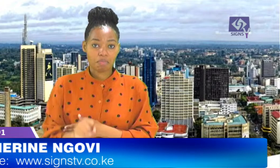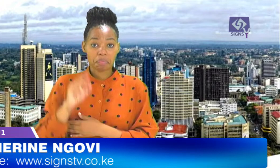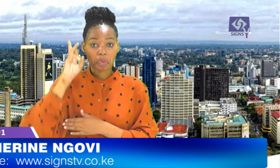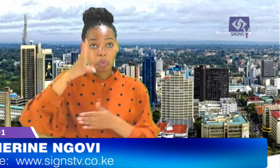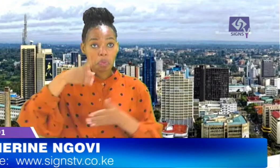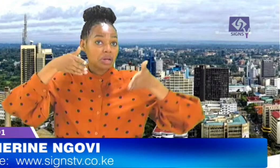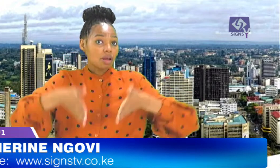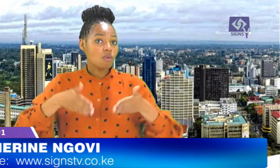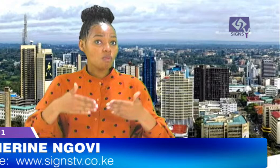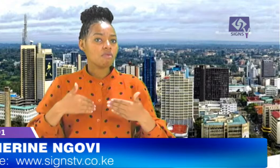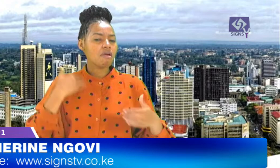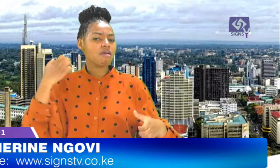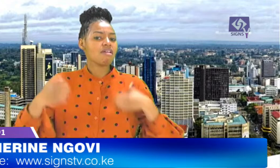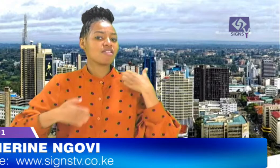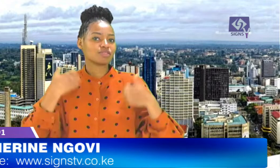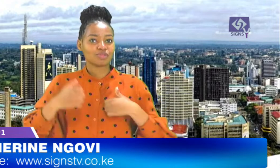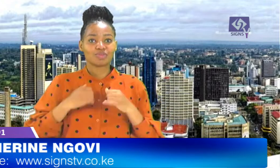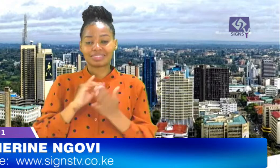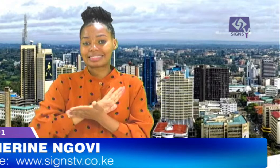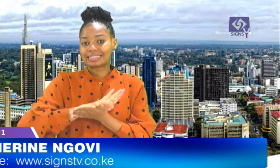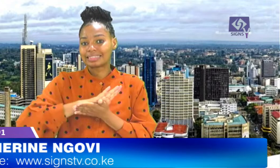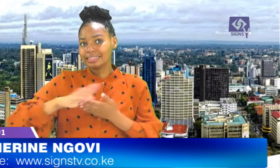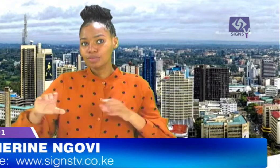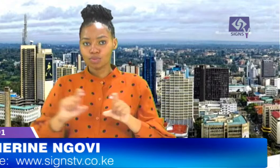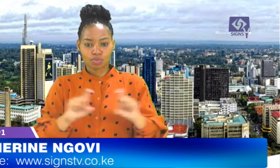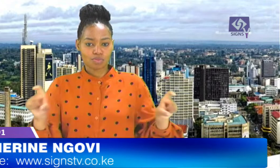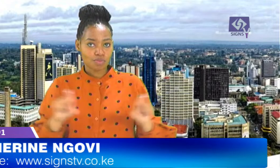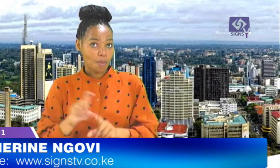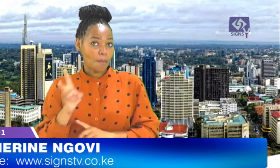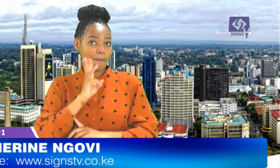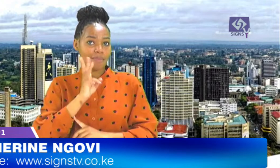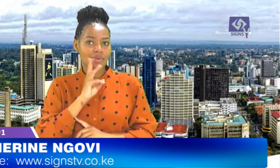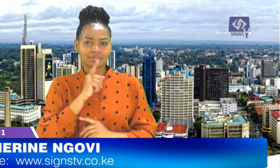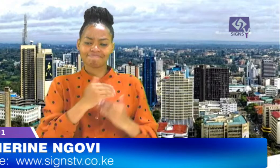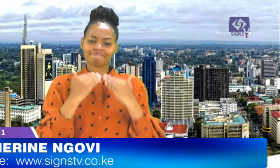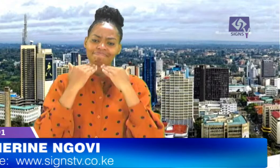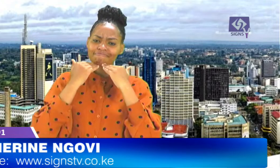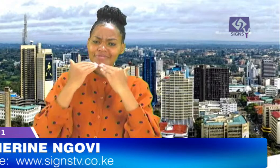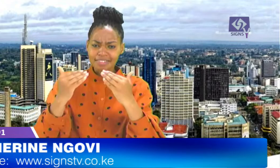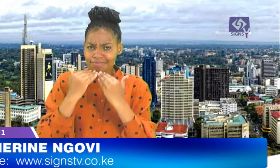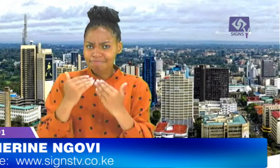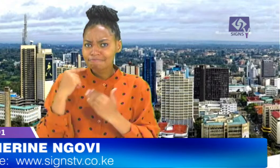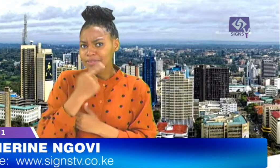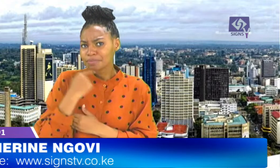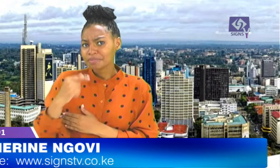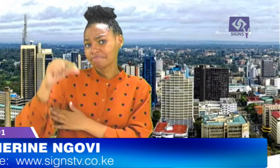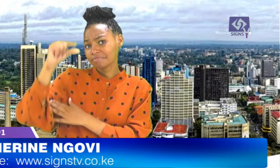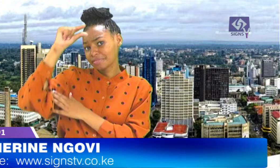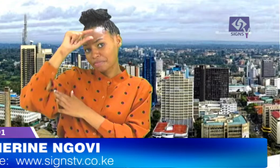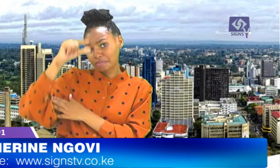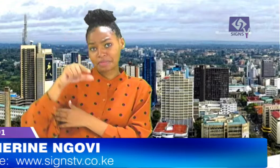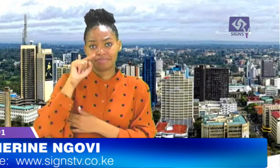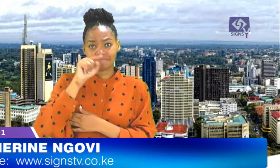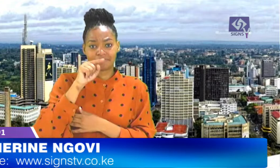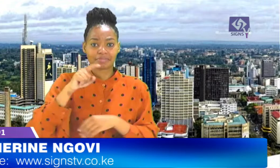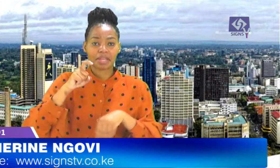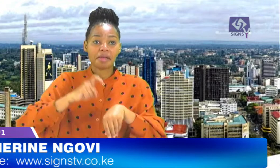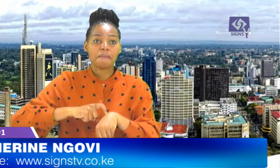Some 9,000 residents of Churiri area of Asal area of Mbere South will now